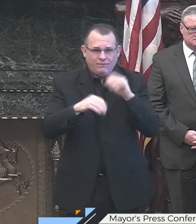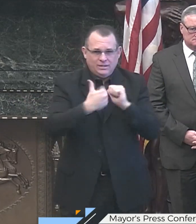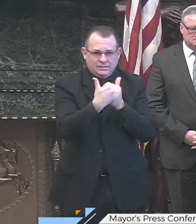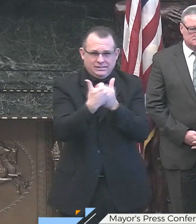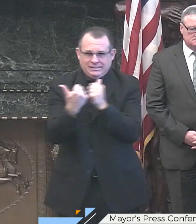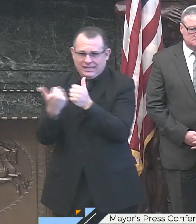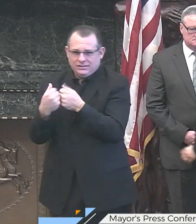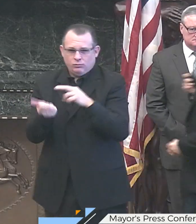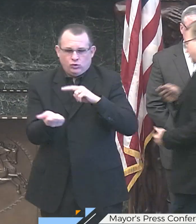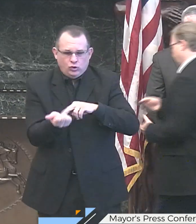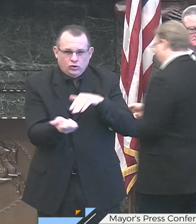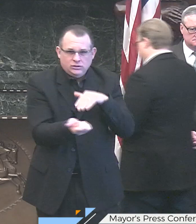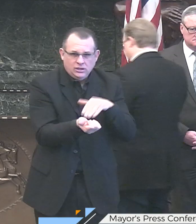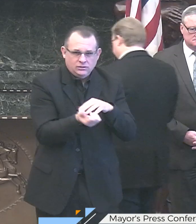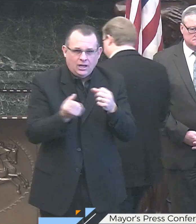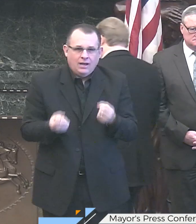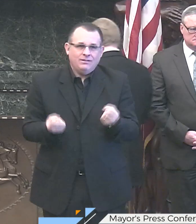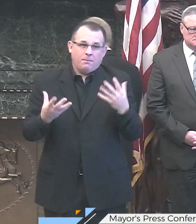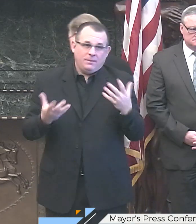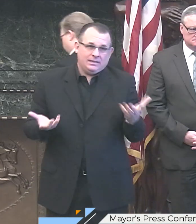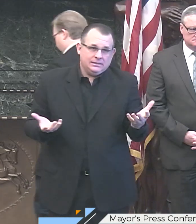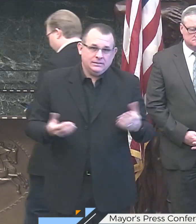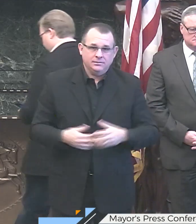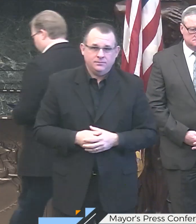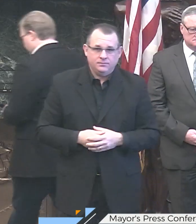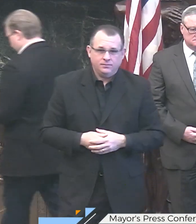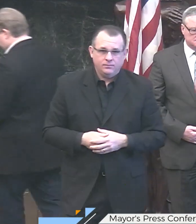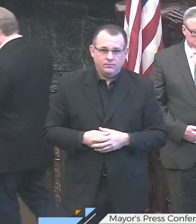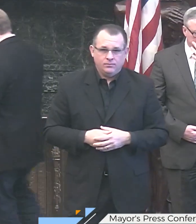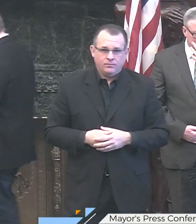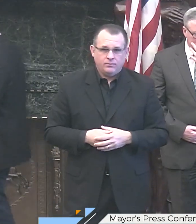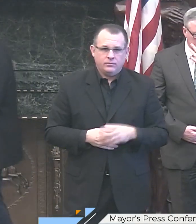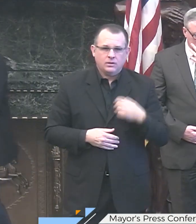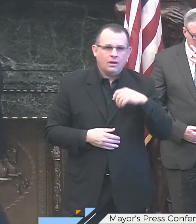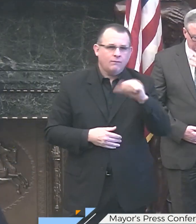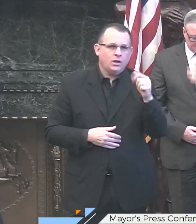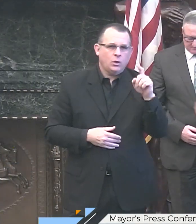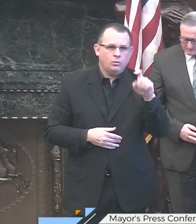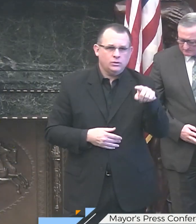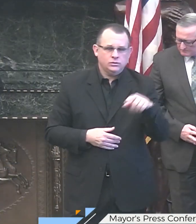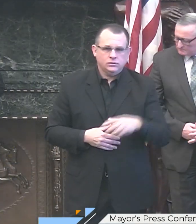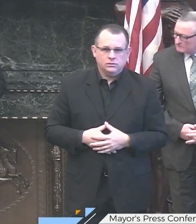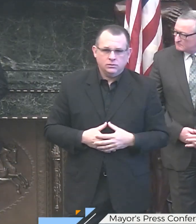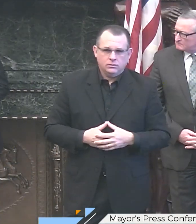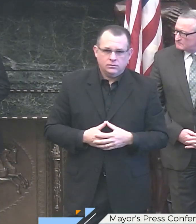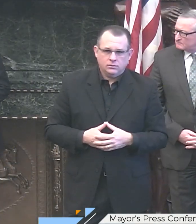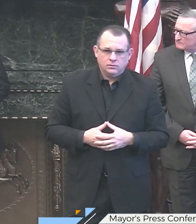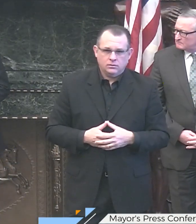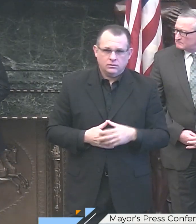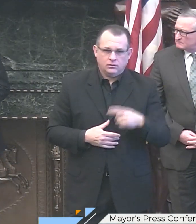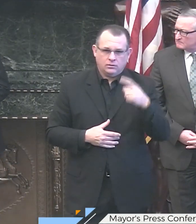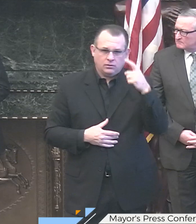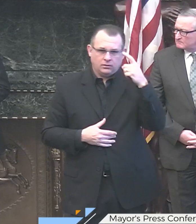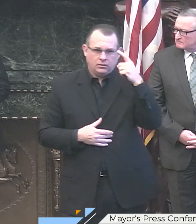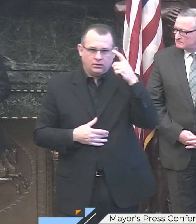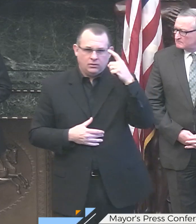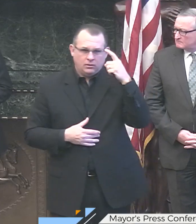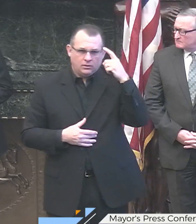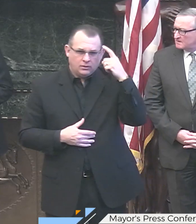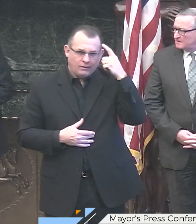Okay, thank you. I'm wondering for the Holiday Inn site, since that agreement has already been reached, is